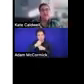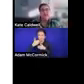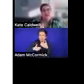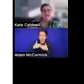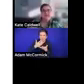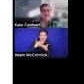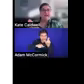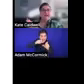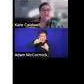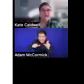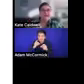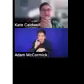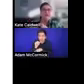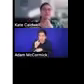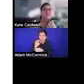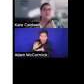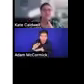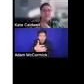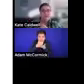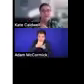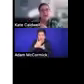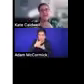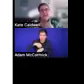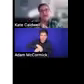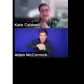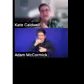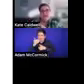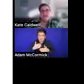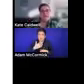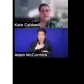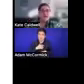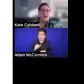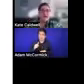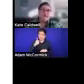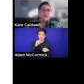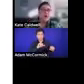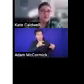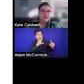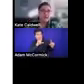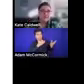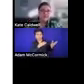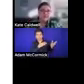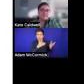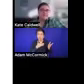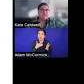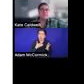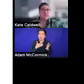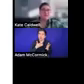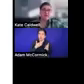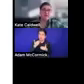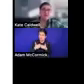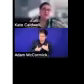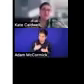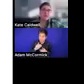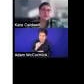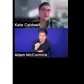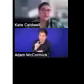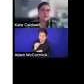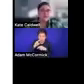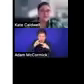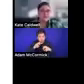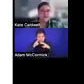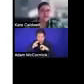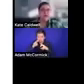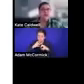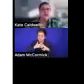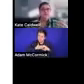And in doing data justice intersectionally, it allows us to reveal how these overlapping systems of oppression shape